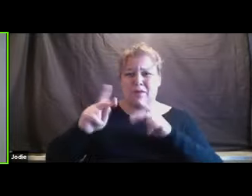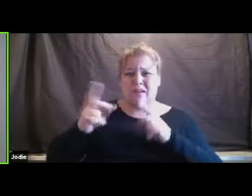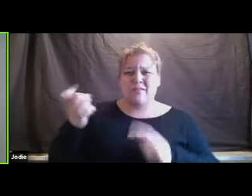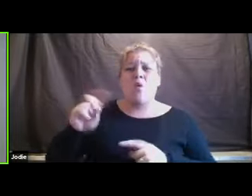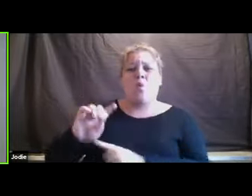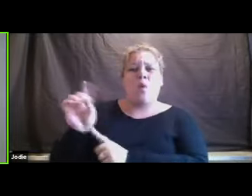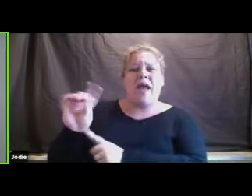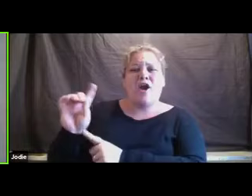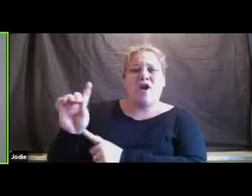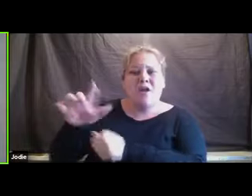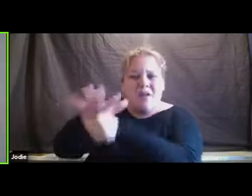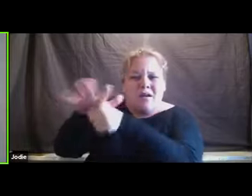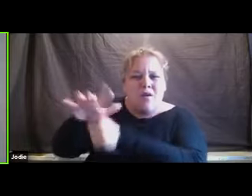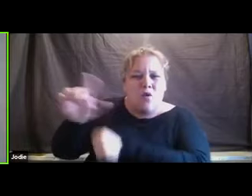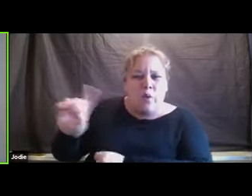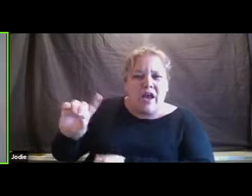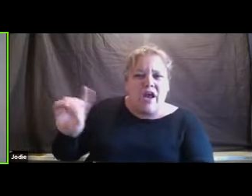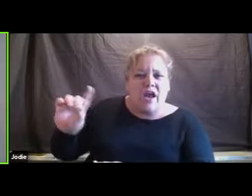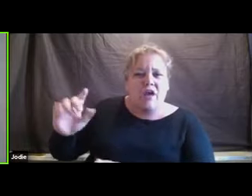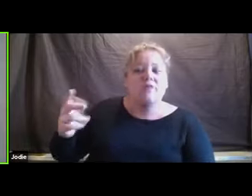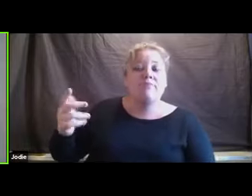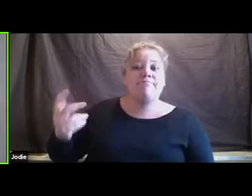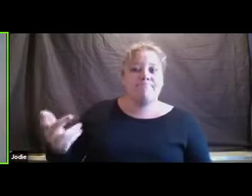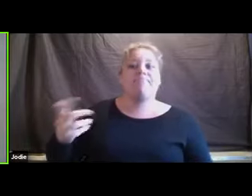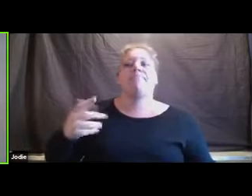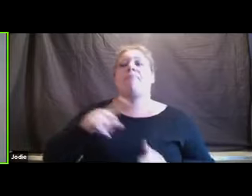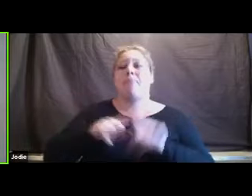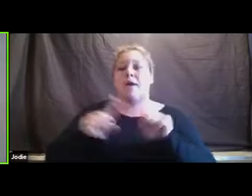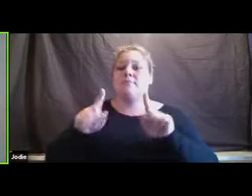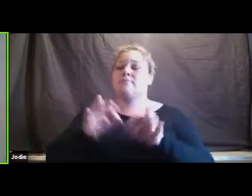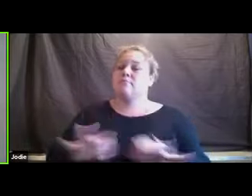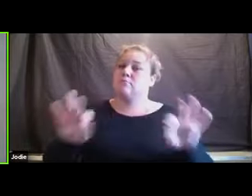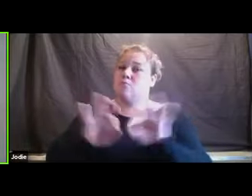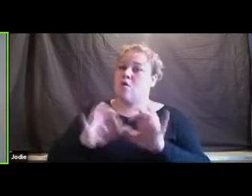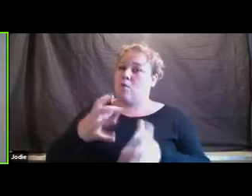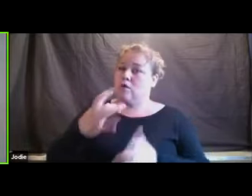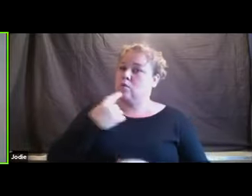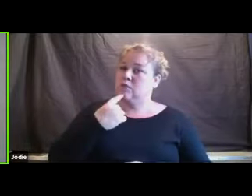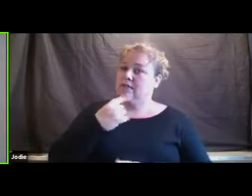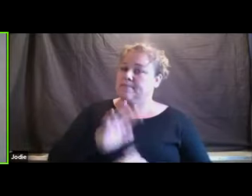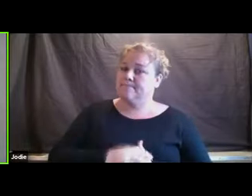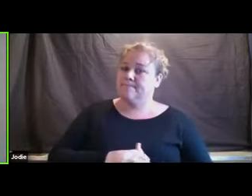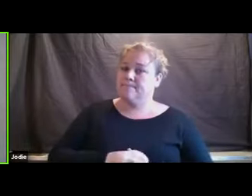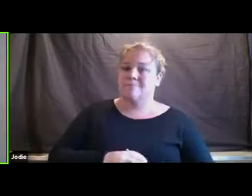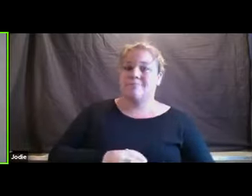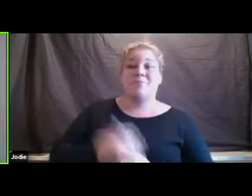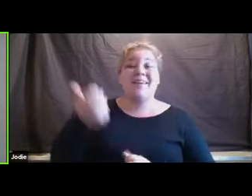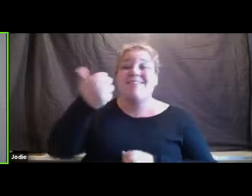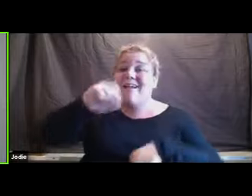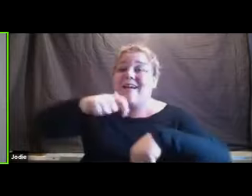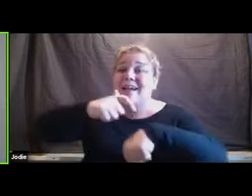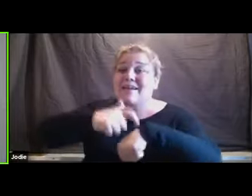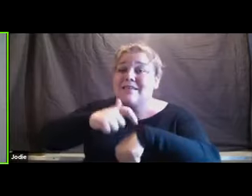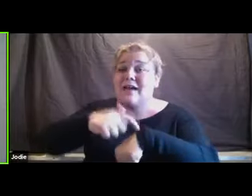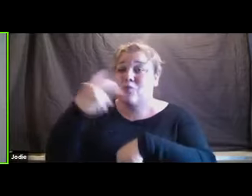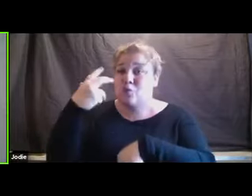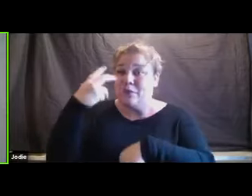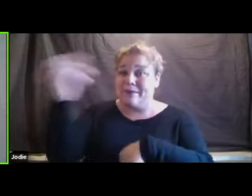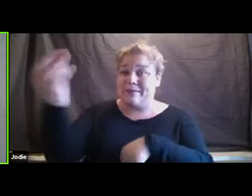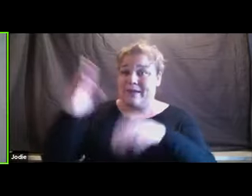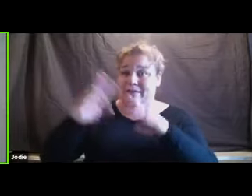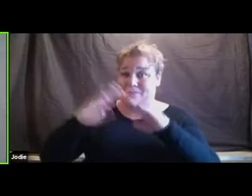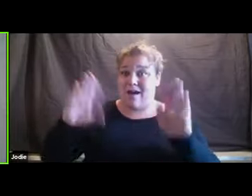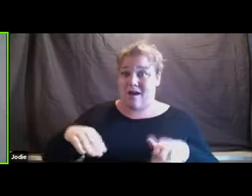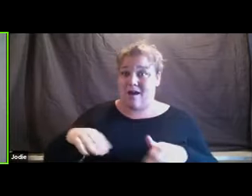And at this point, I think it's fair to say that anytime you leave your home, that the virus